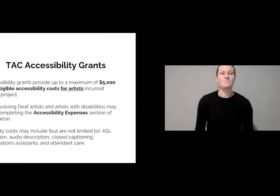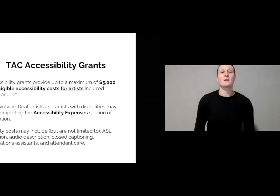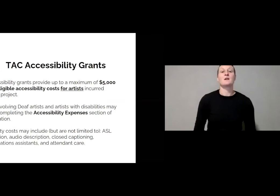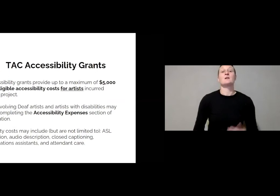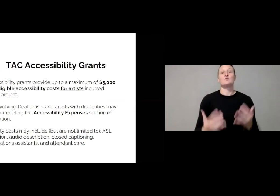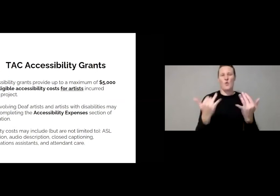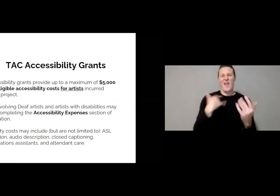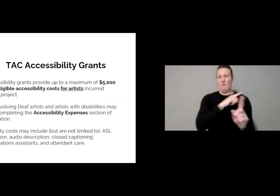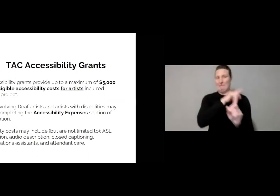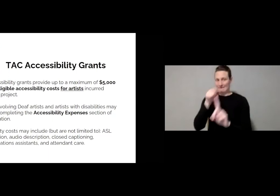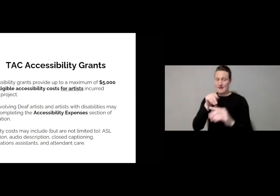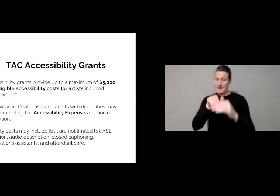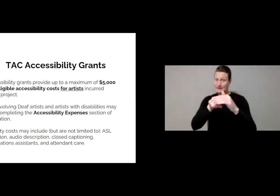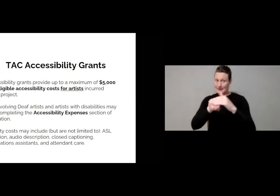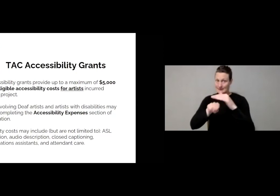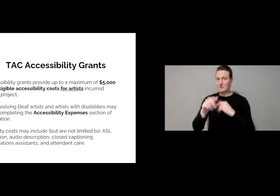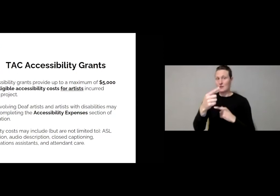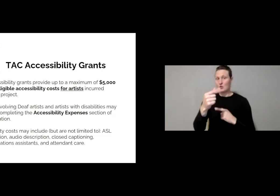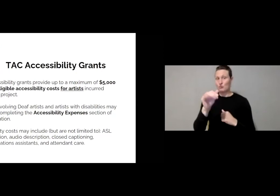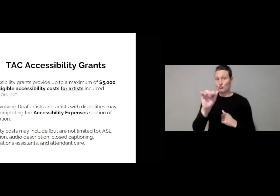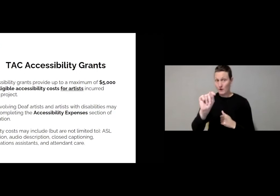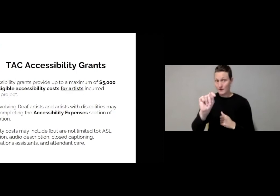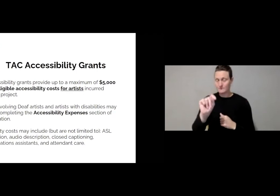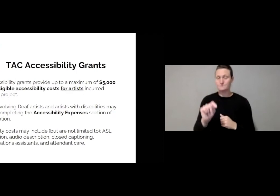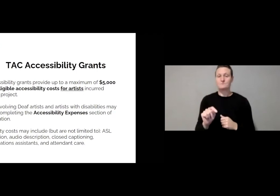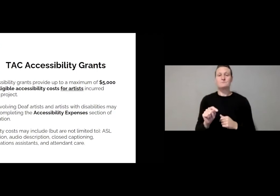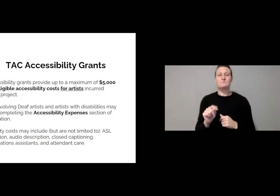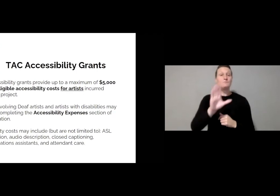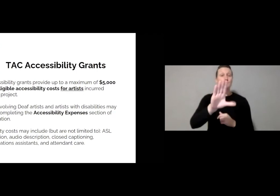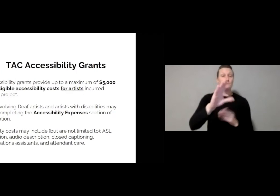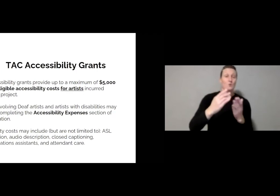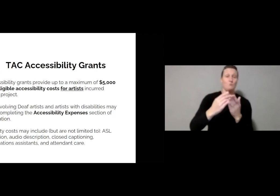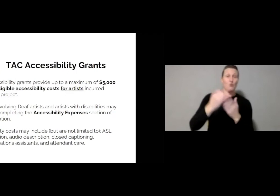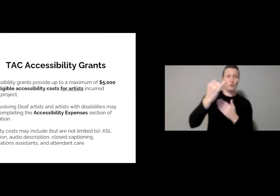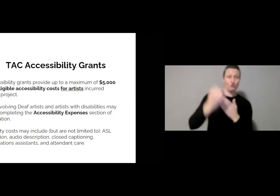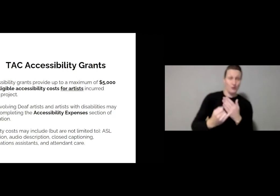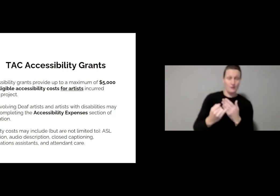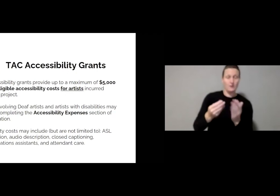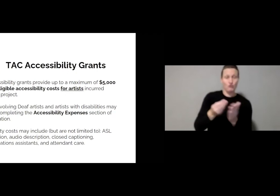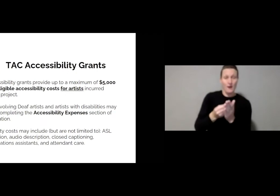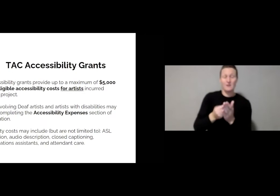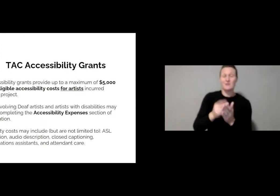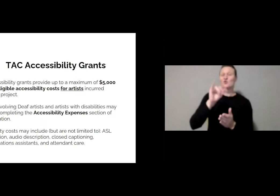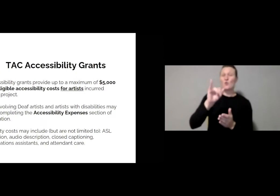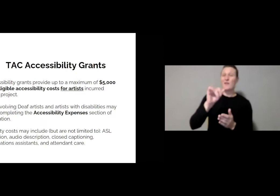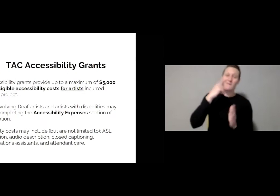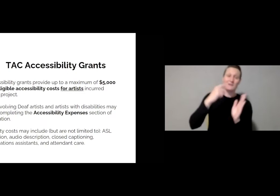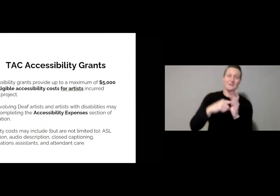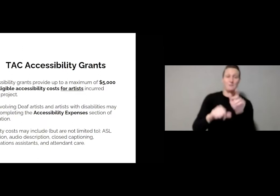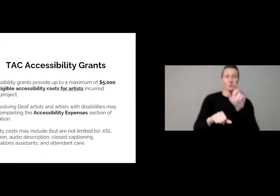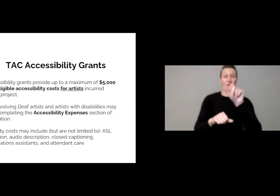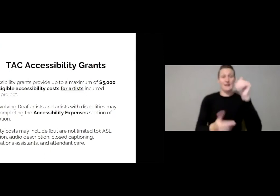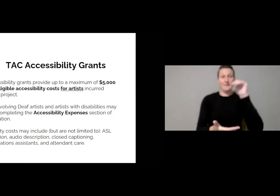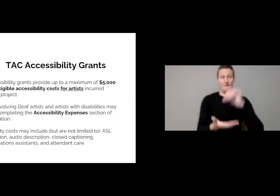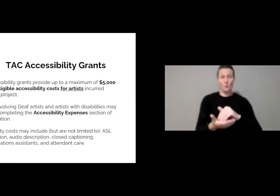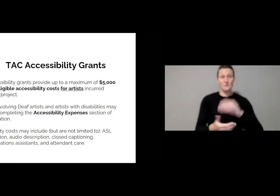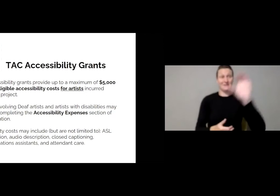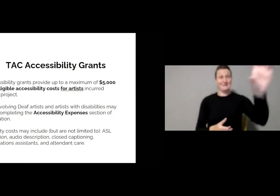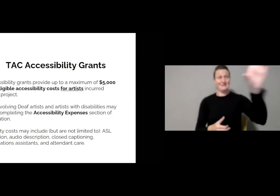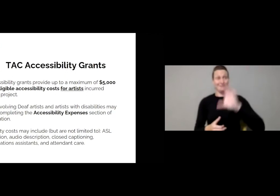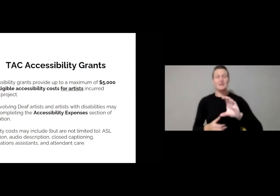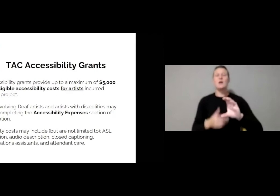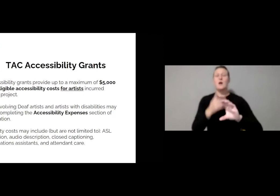anyone can apply for in a project grant, and it's up to an additional $5,000, and this is